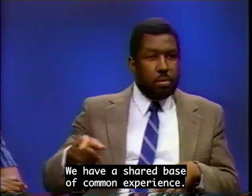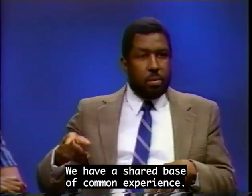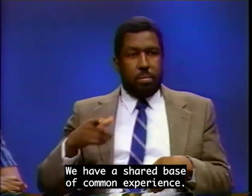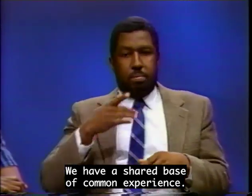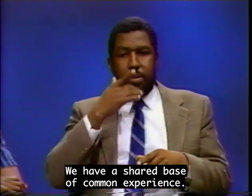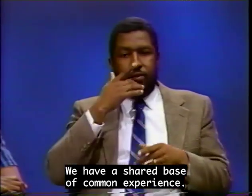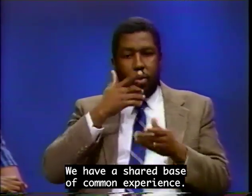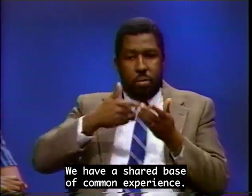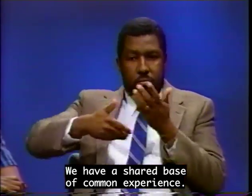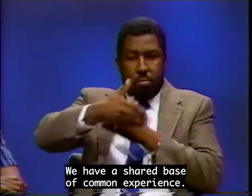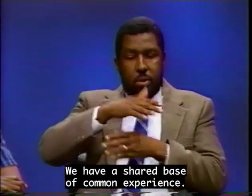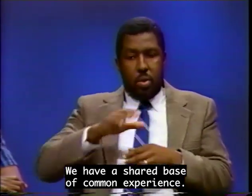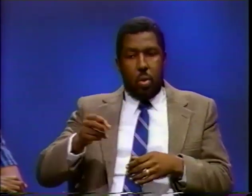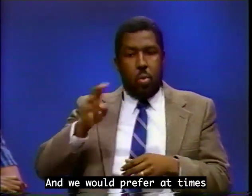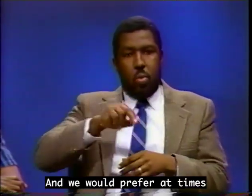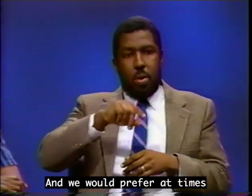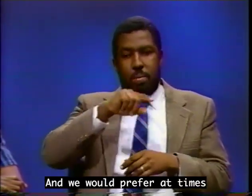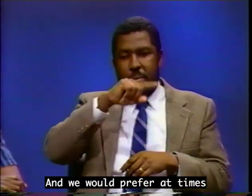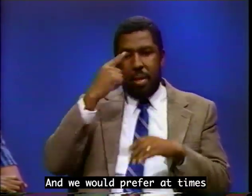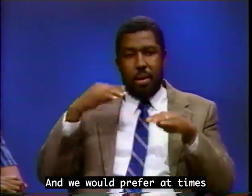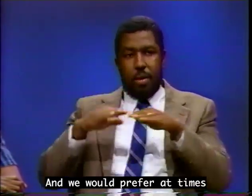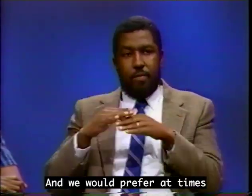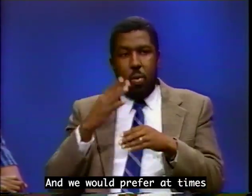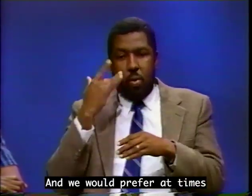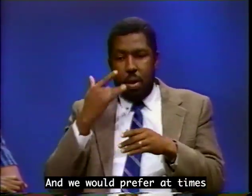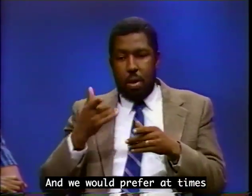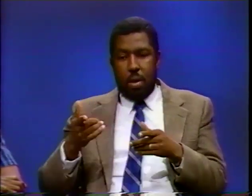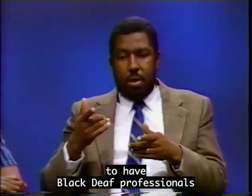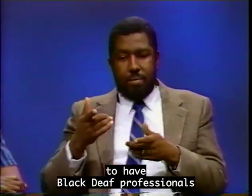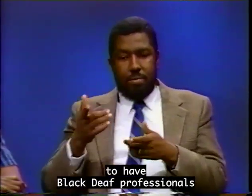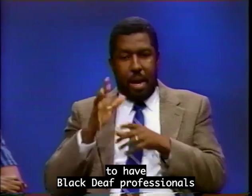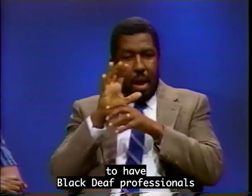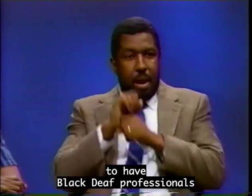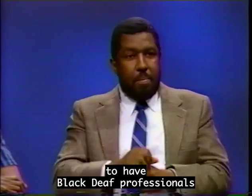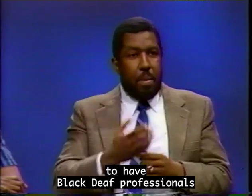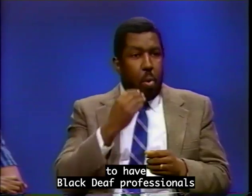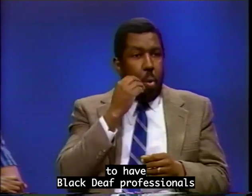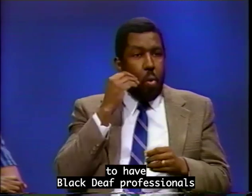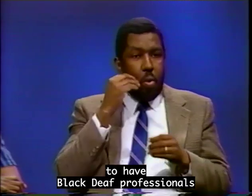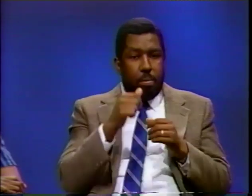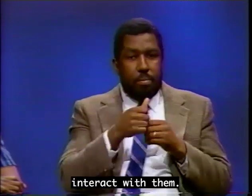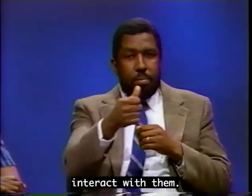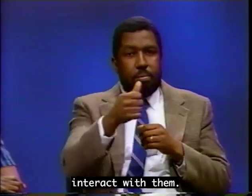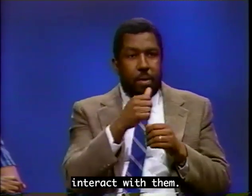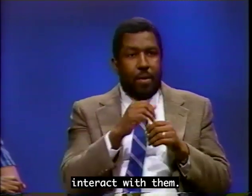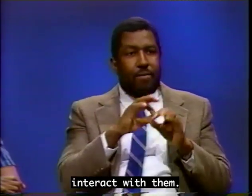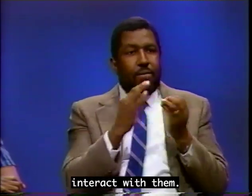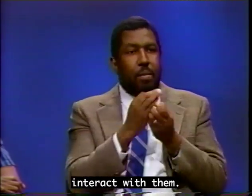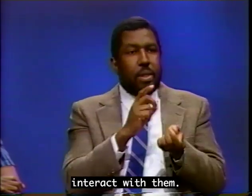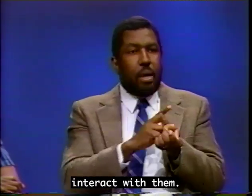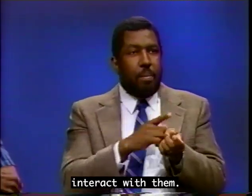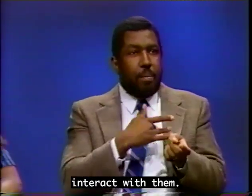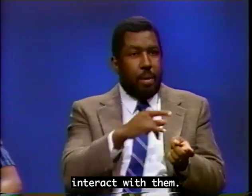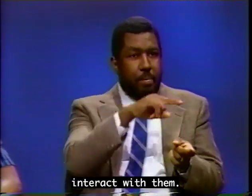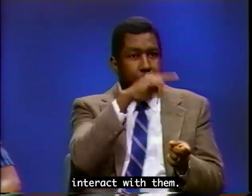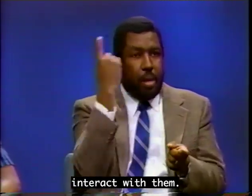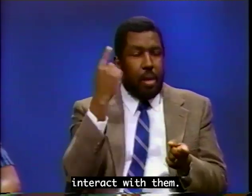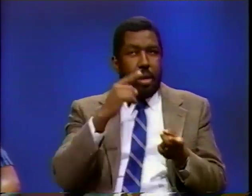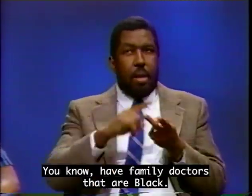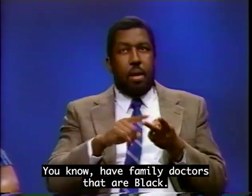experience. And we would prefer at times to have black deaf professionals interact with them. You know,